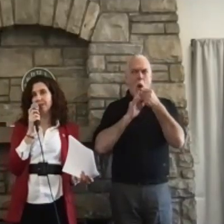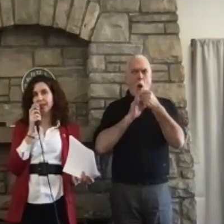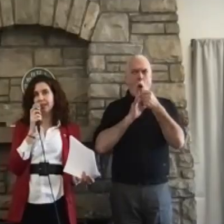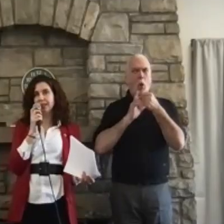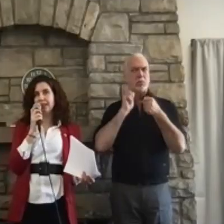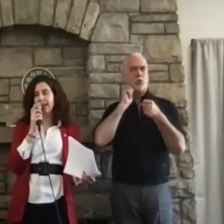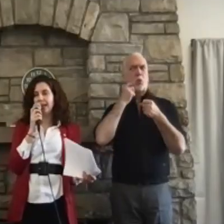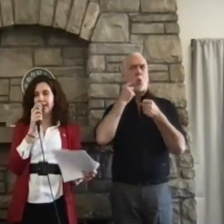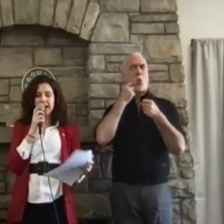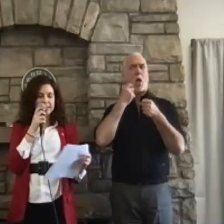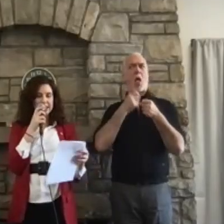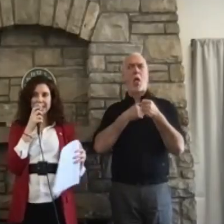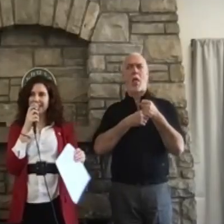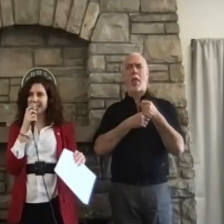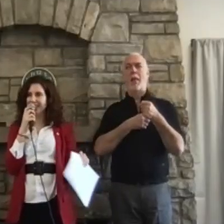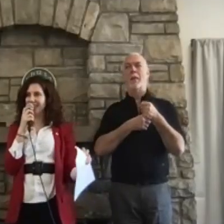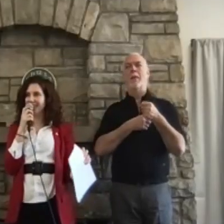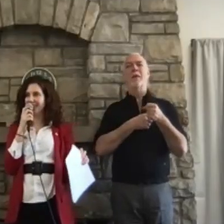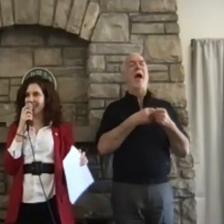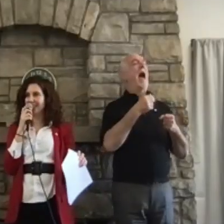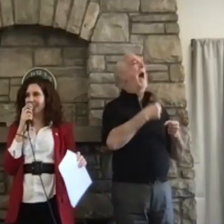cool. And Alan.